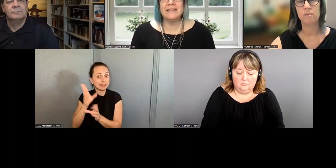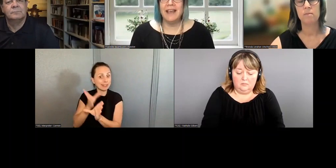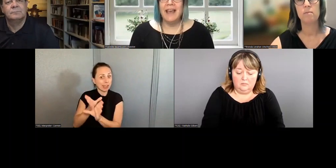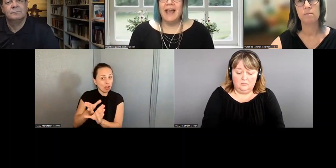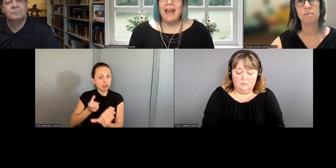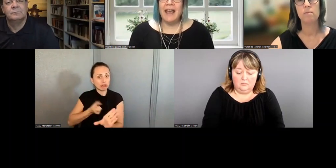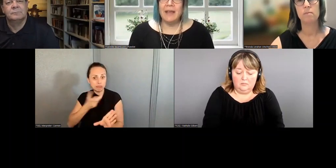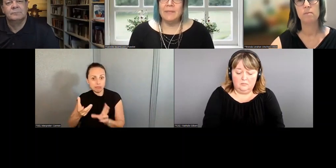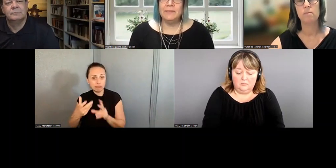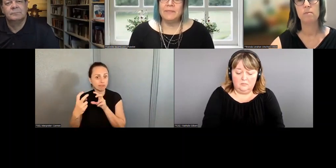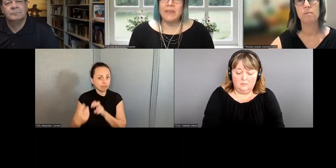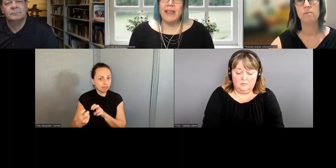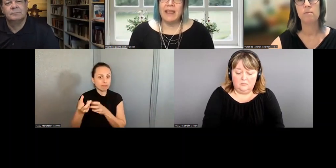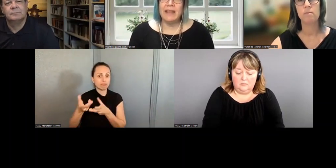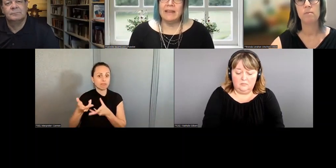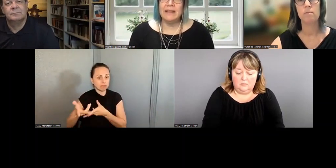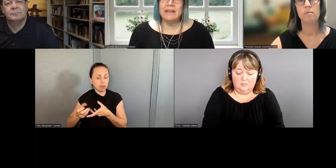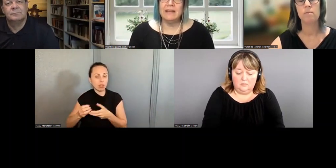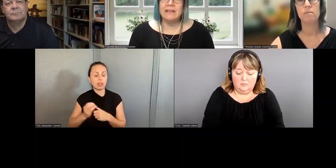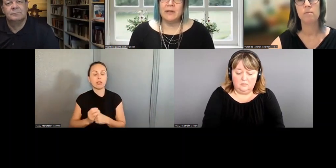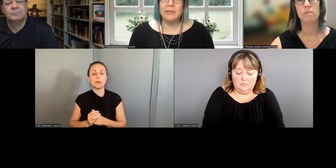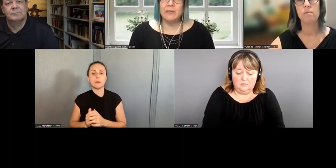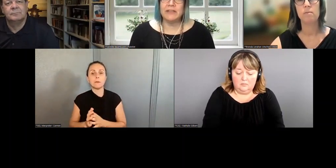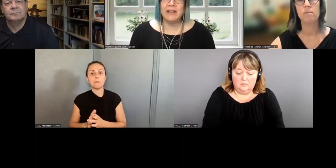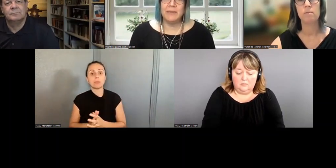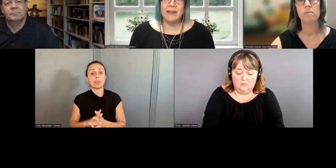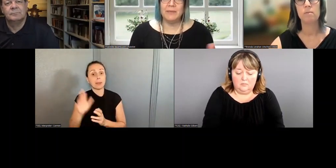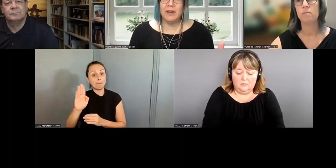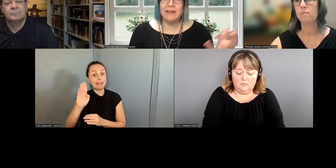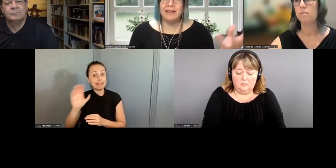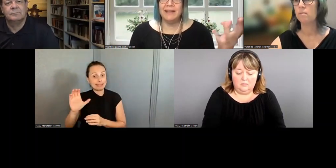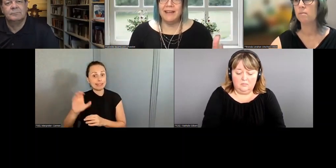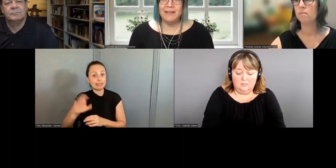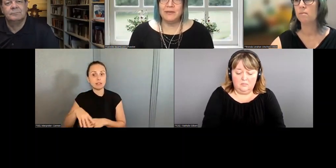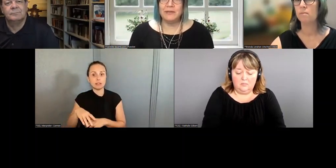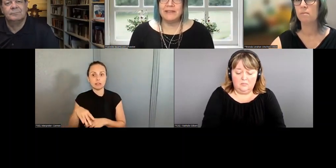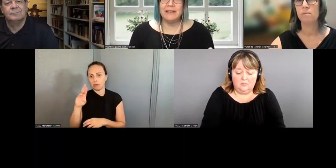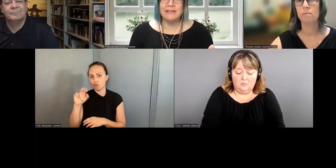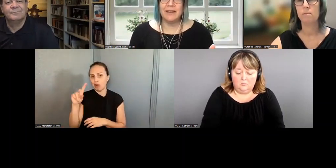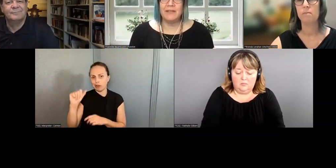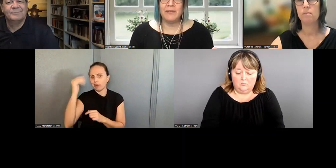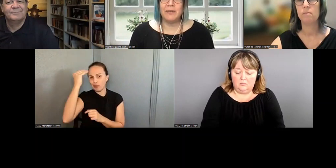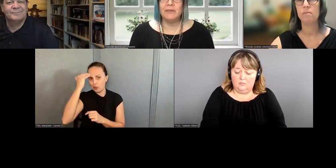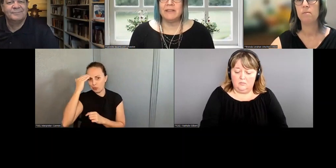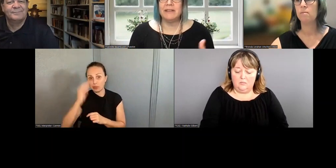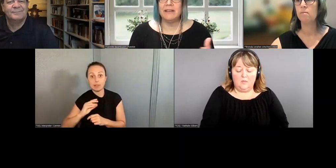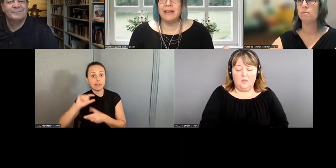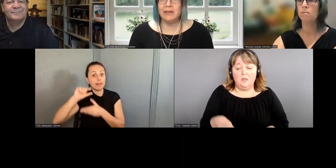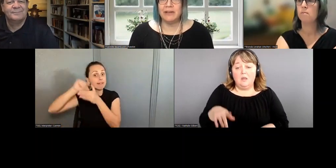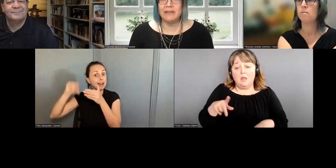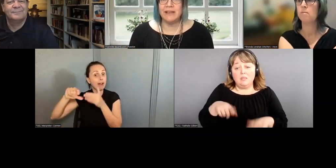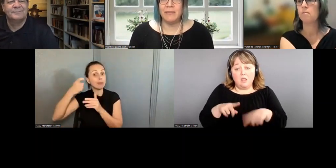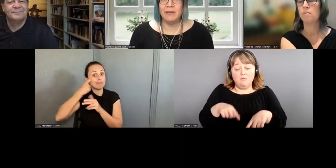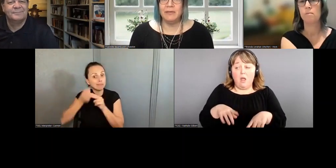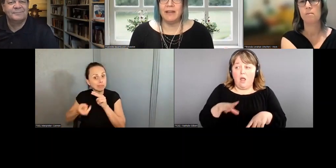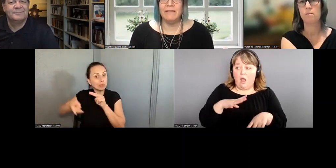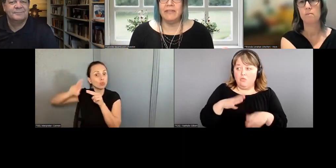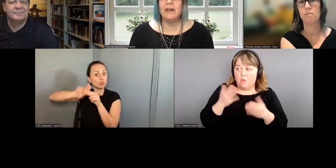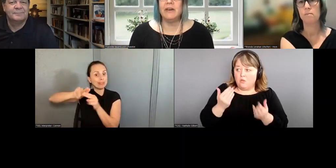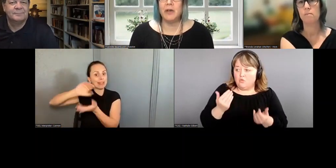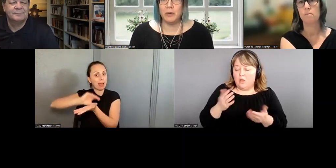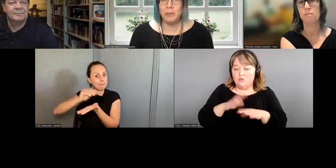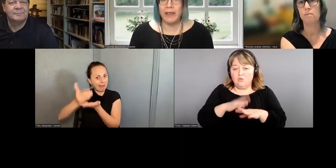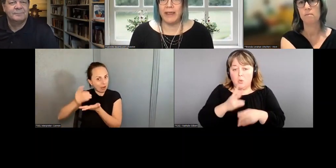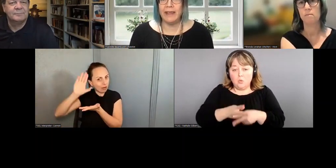psychologists. And so in British Columbia, and Brenda knows this, our government recently increased the amount of